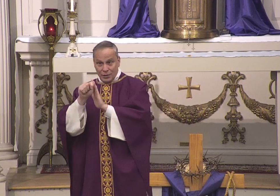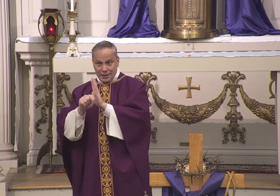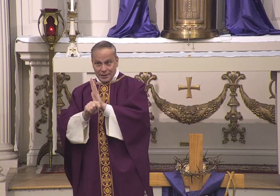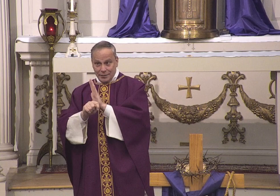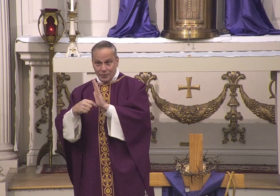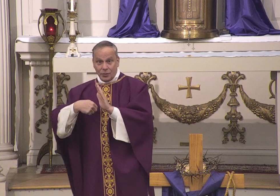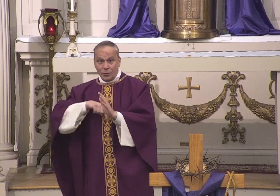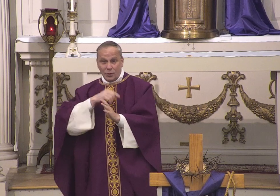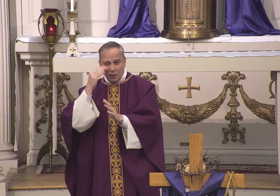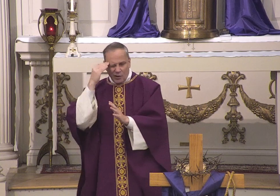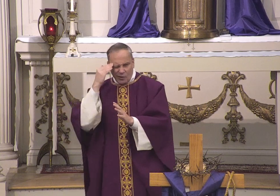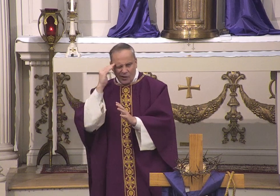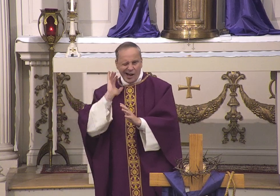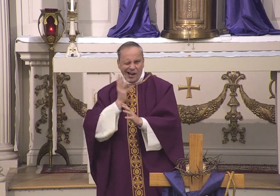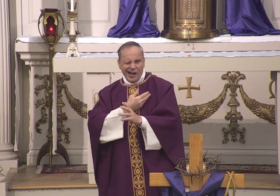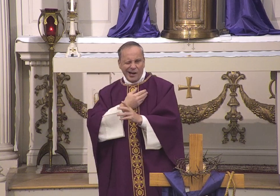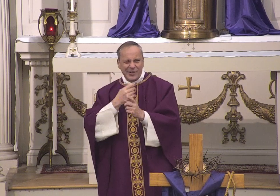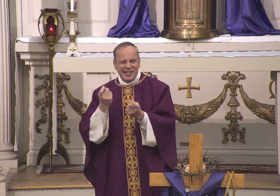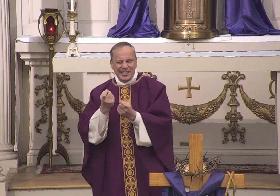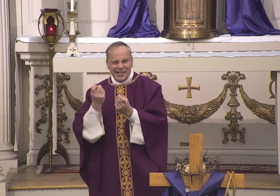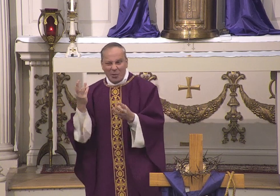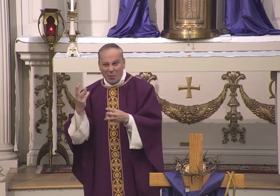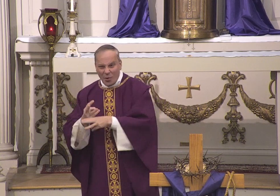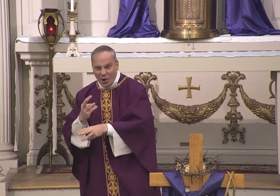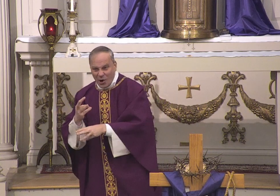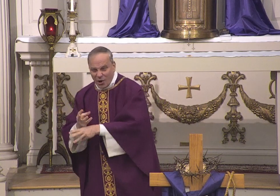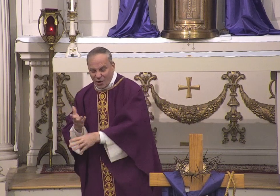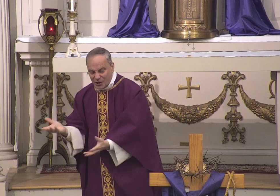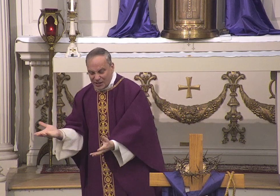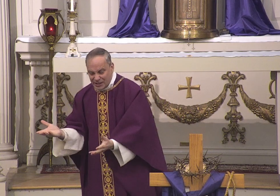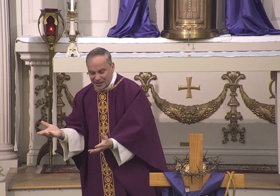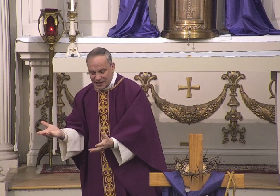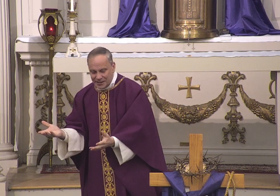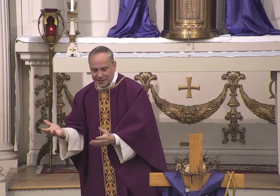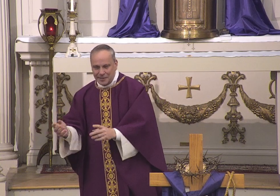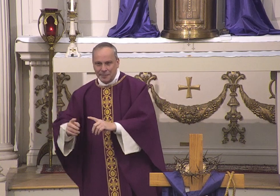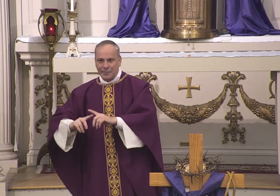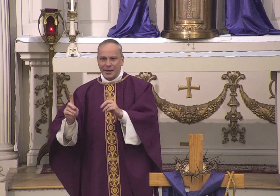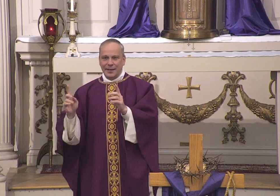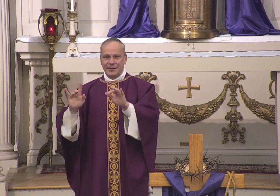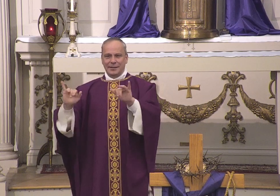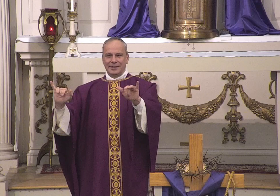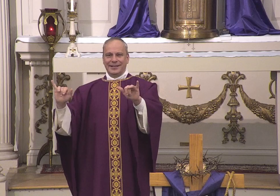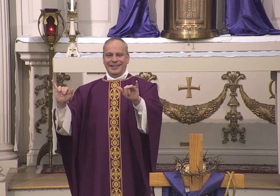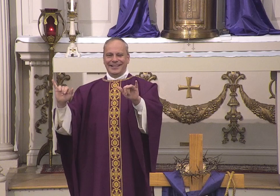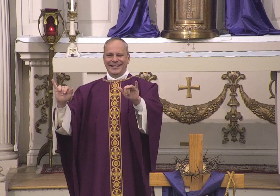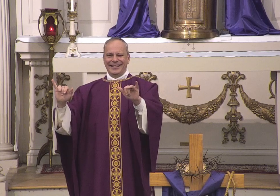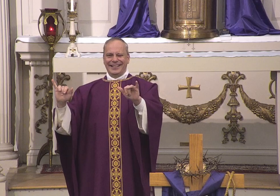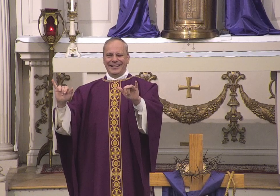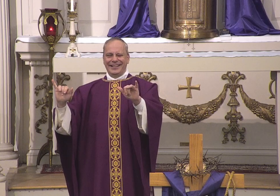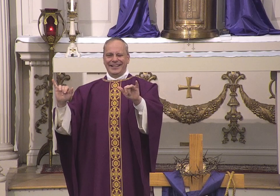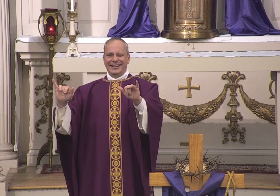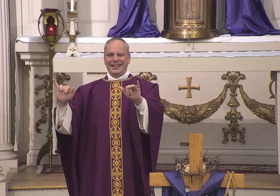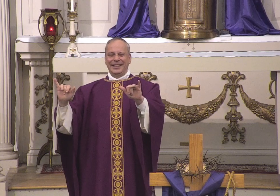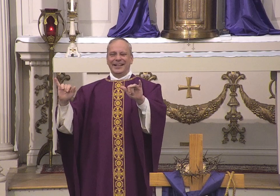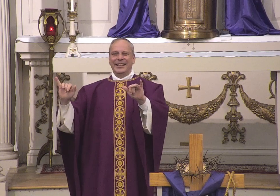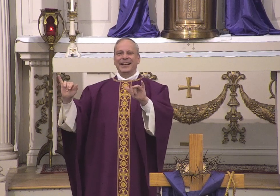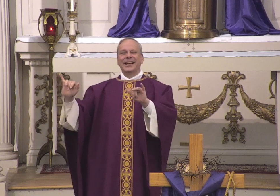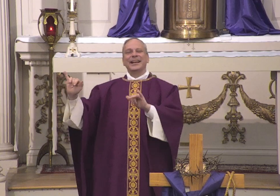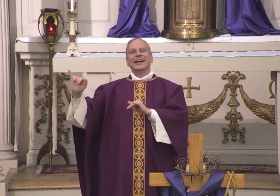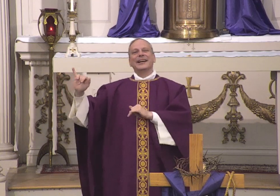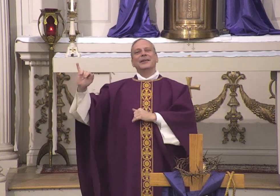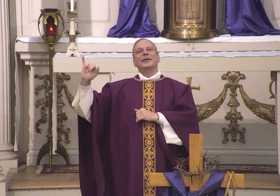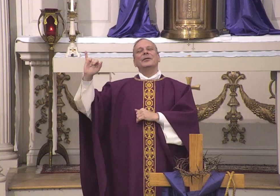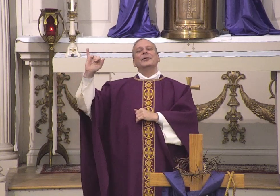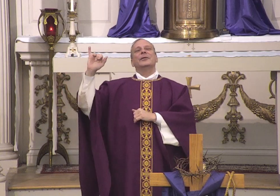And so with the Old Testament, we know we have sinned. And in the New Testament, we know that we have sinned in an even worse